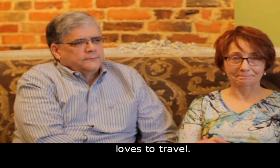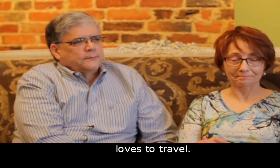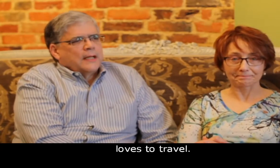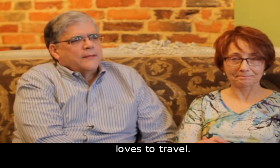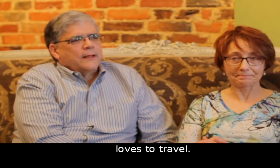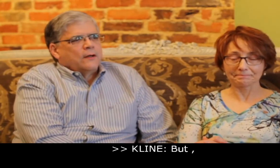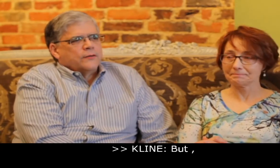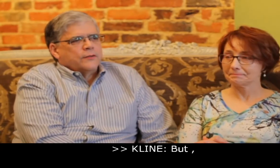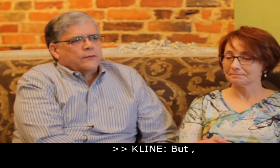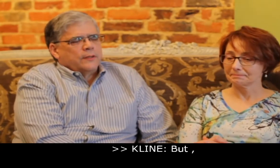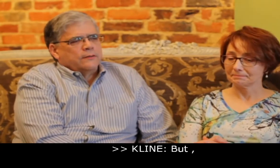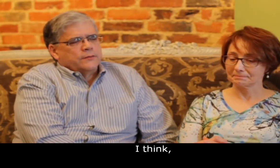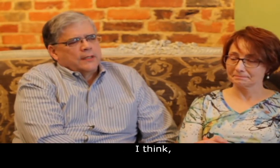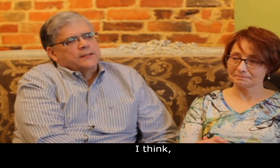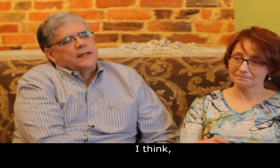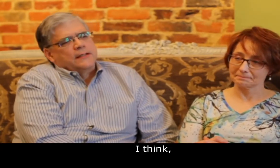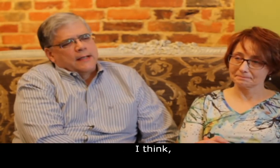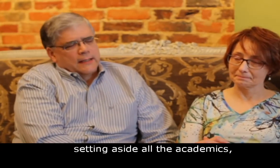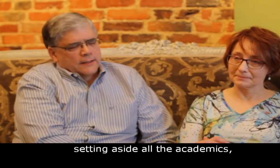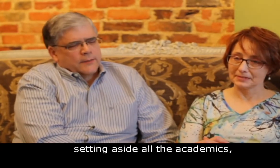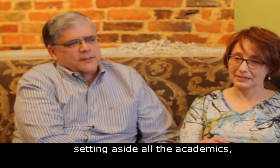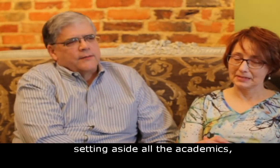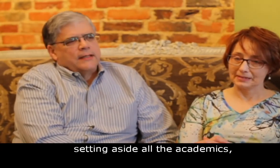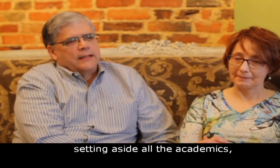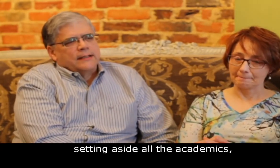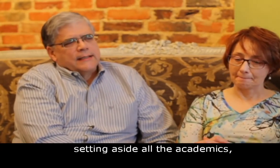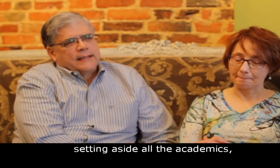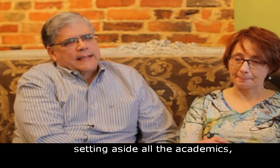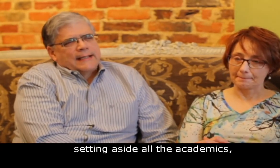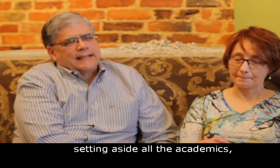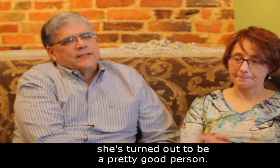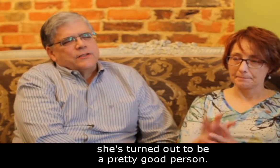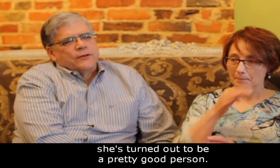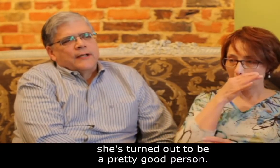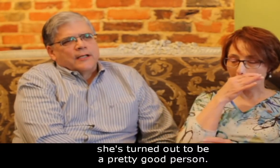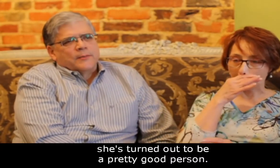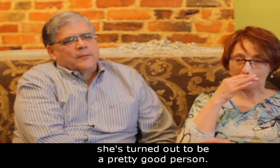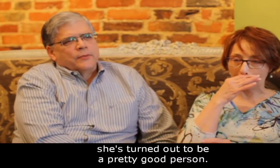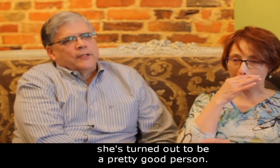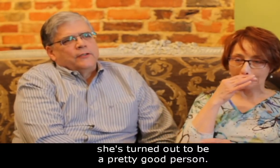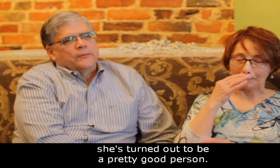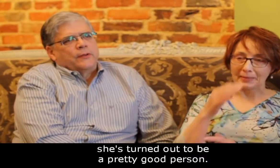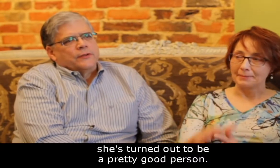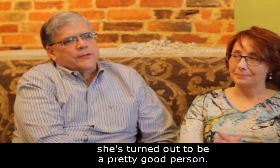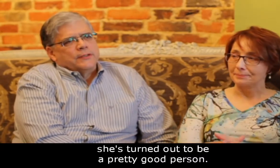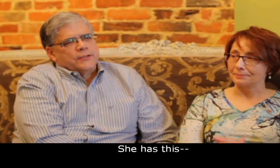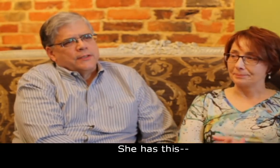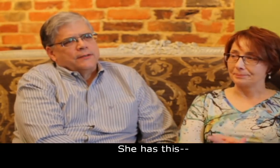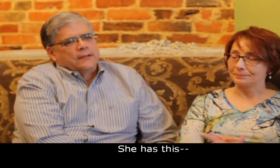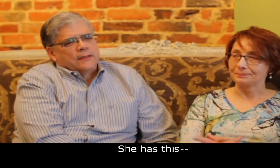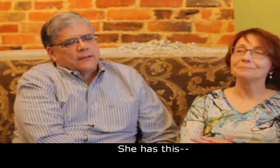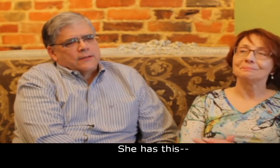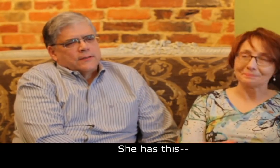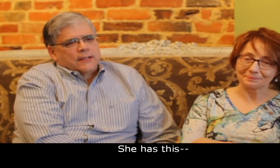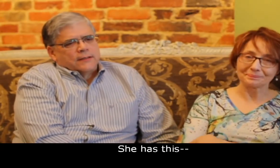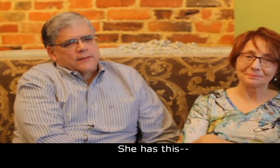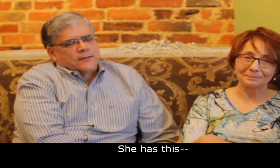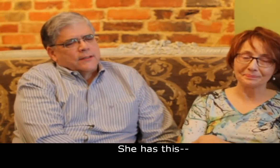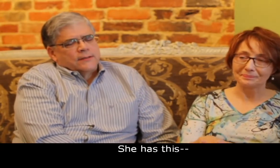But I think also, setting aside the academics of it, I think she's turned out to be a pretty good person. She's got this,